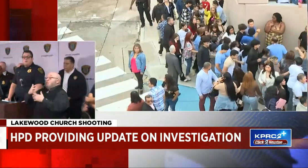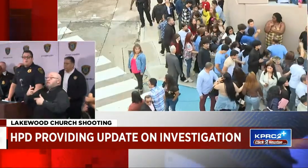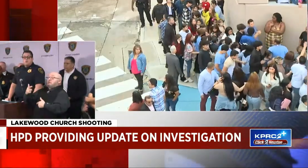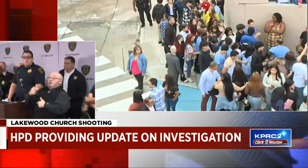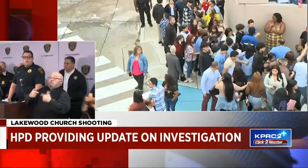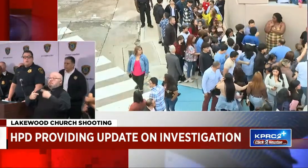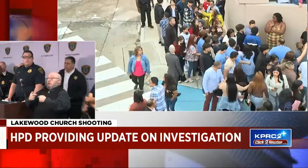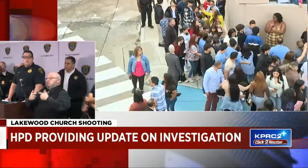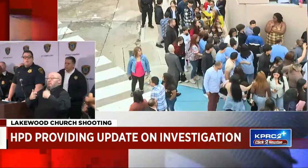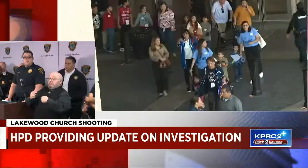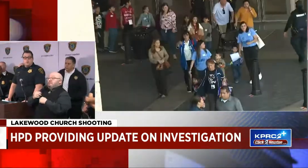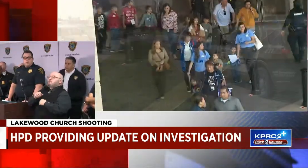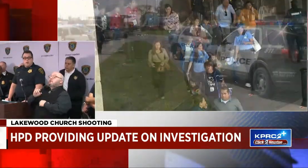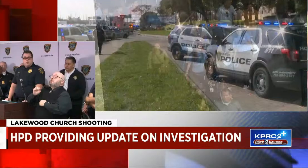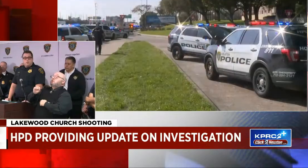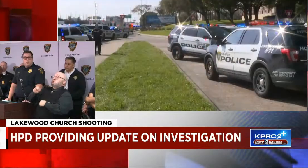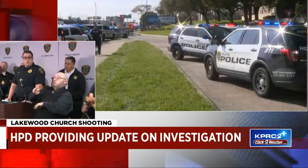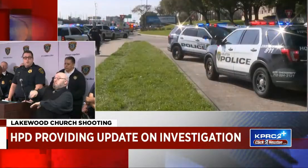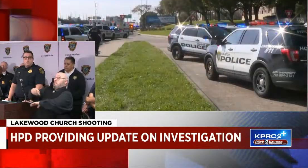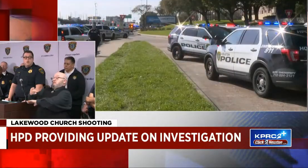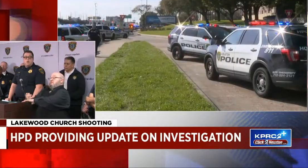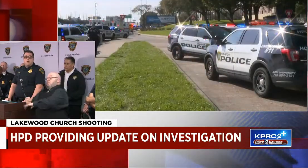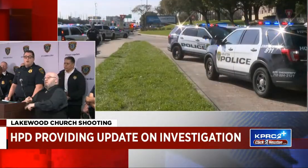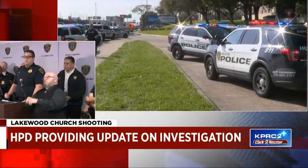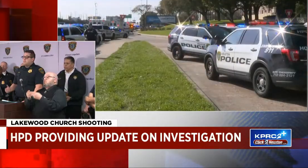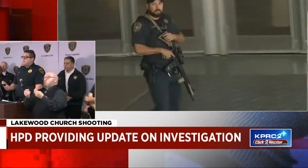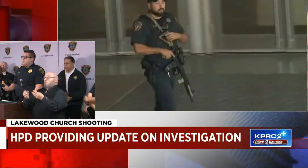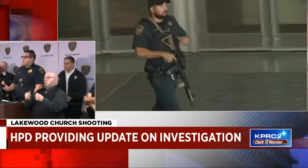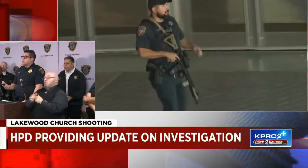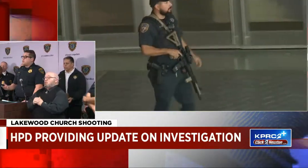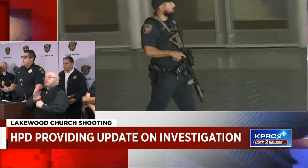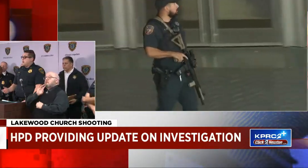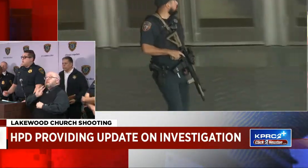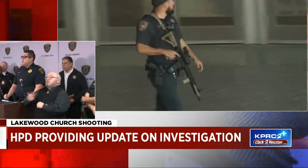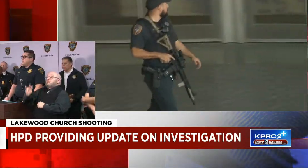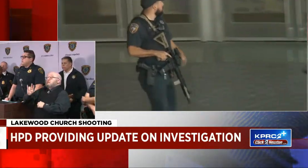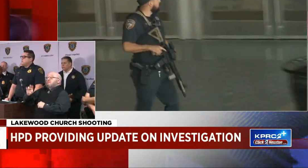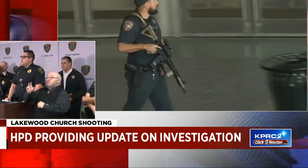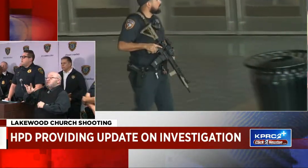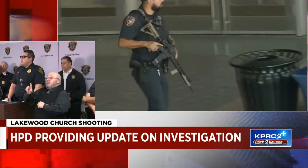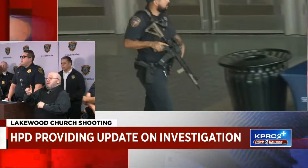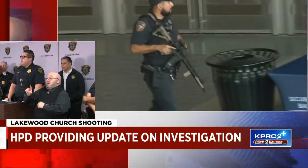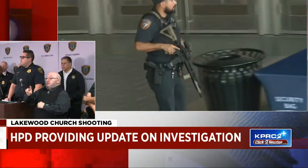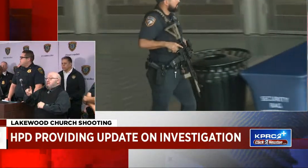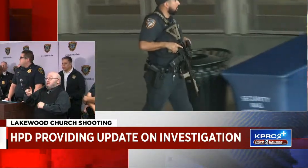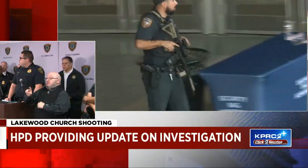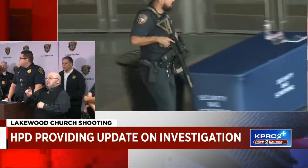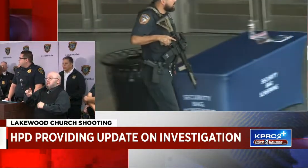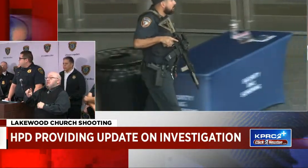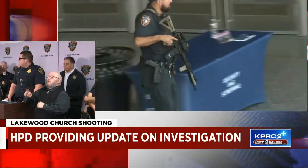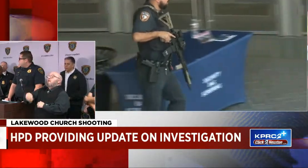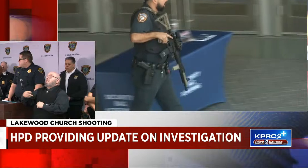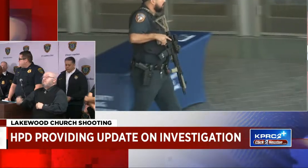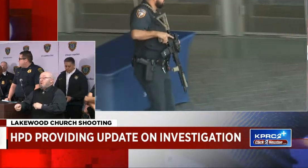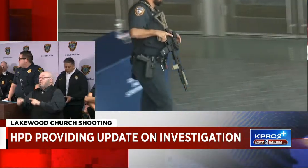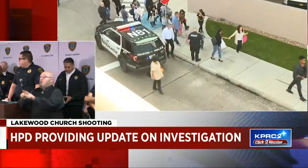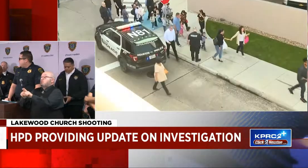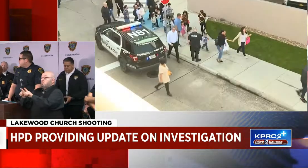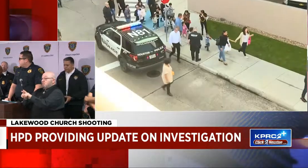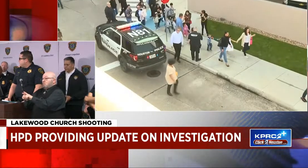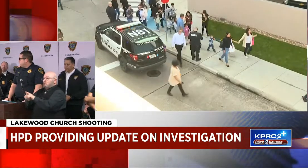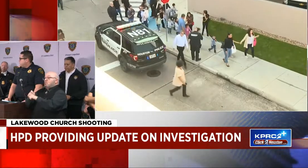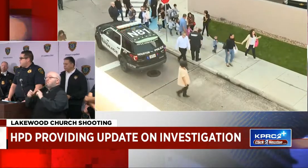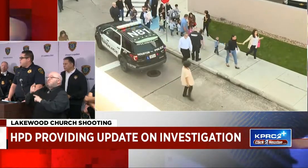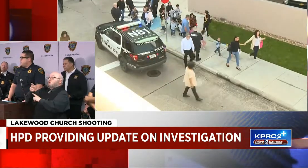She eventually falls to the ground. The 7-year-old child, it falls to the ground as well